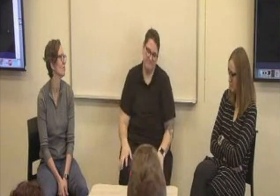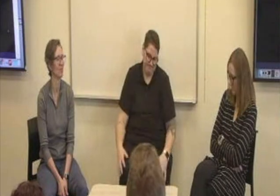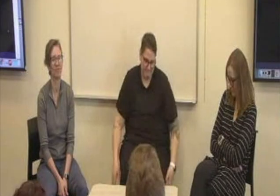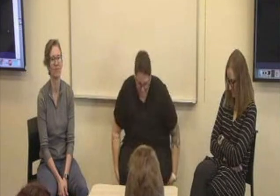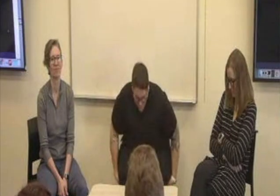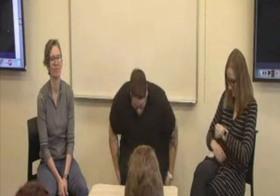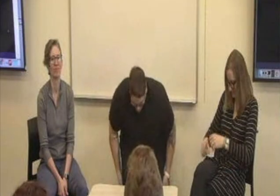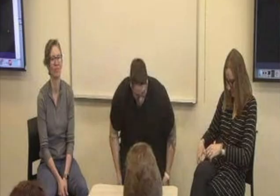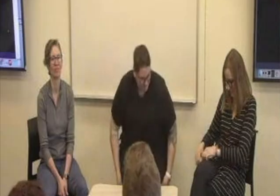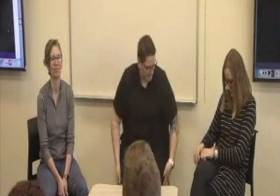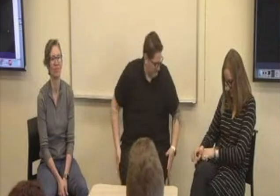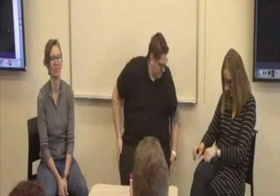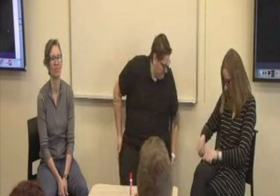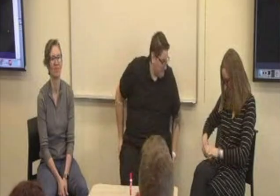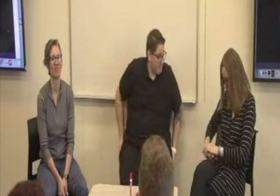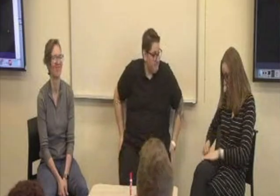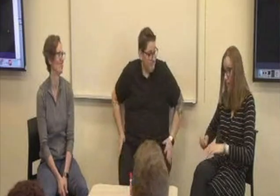whereas these two work more with patients.